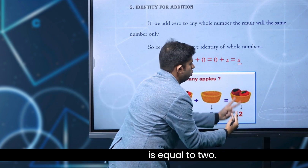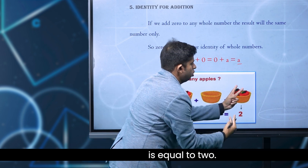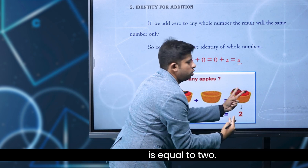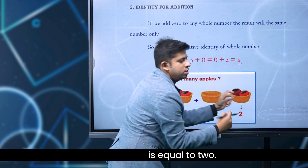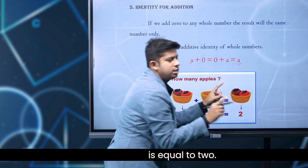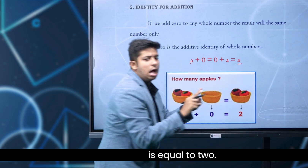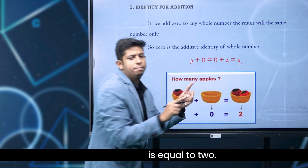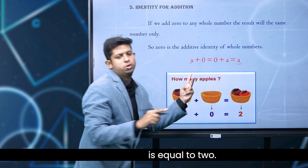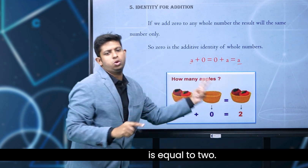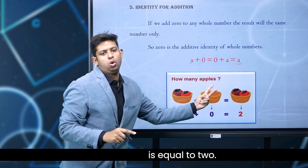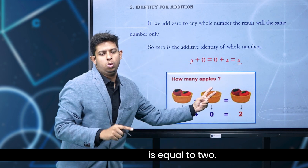2.